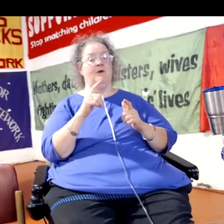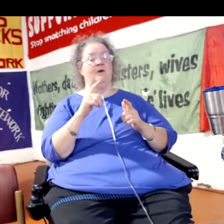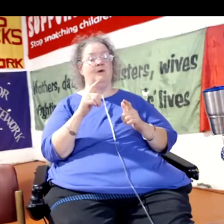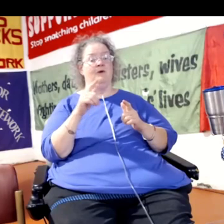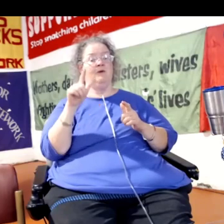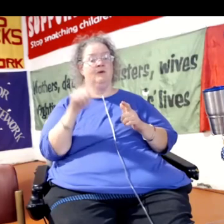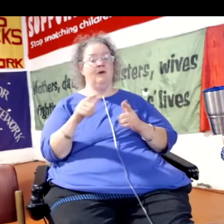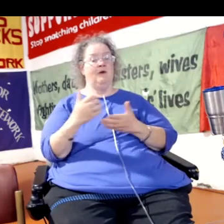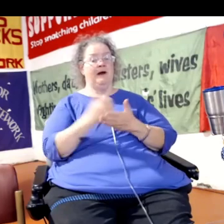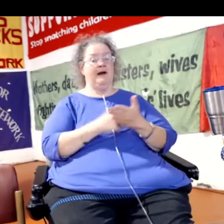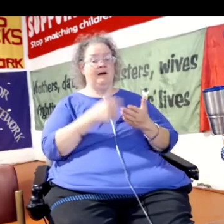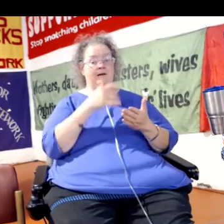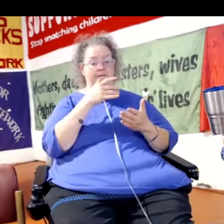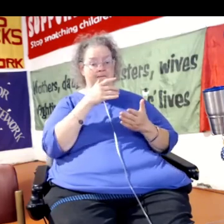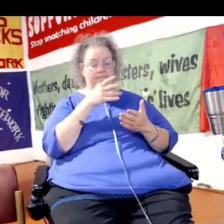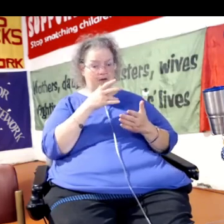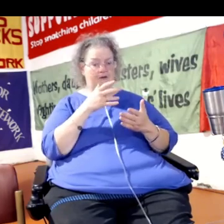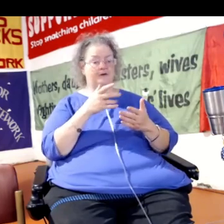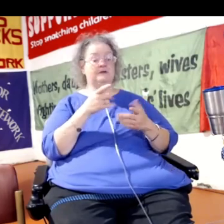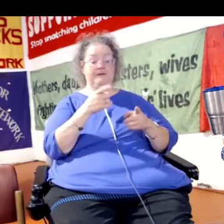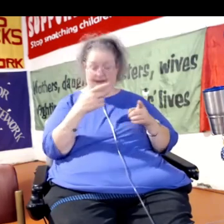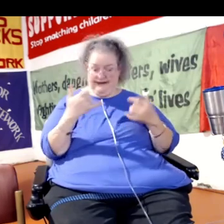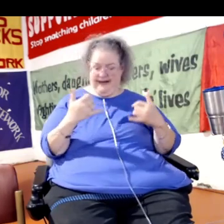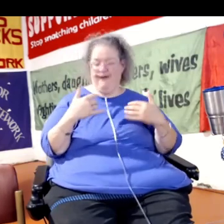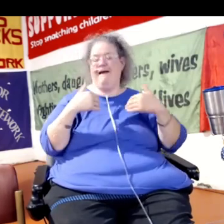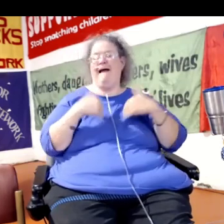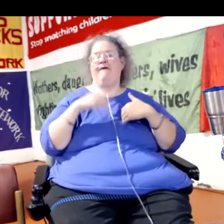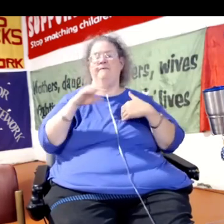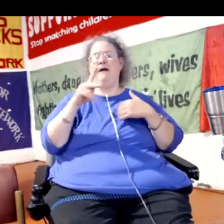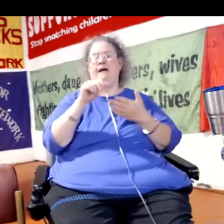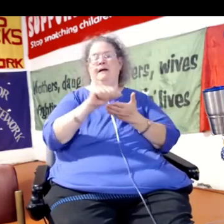which is something else that the self-help groups have achieved.